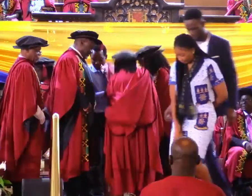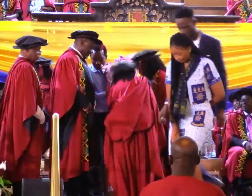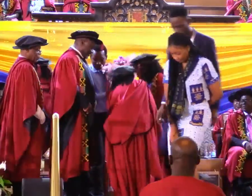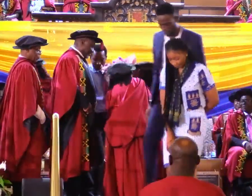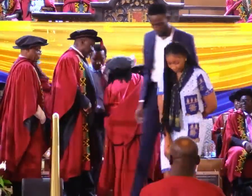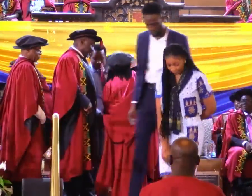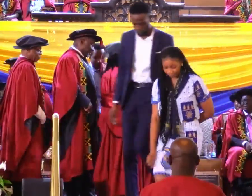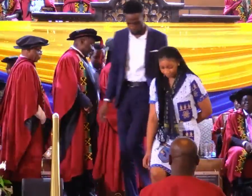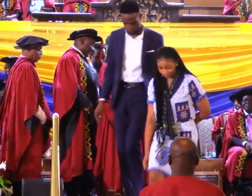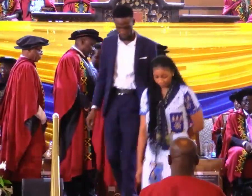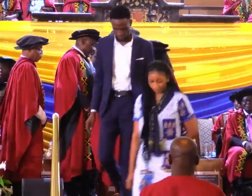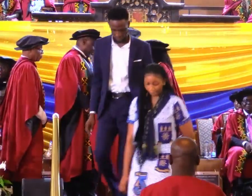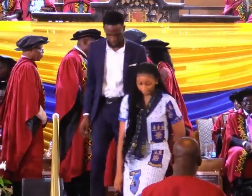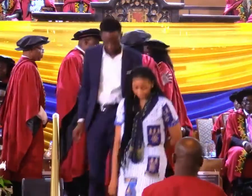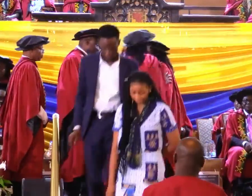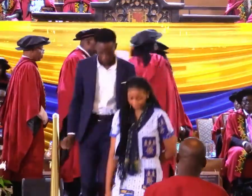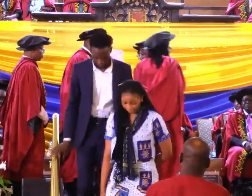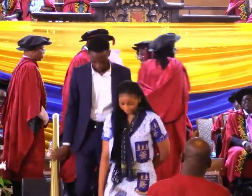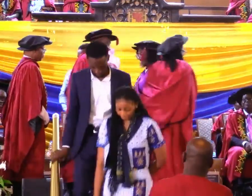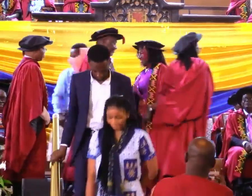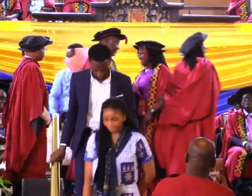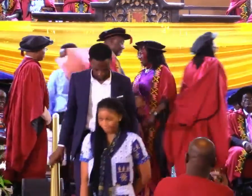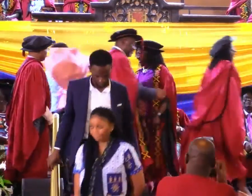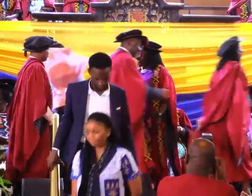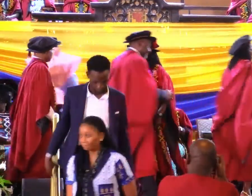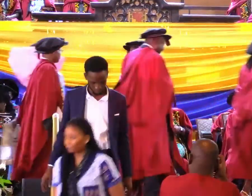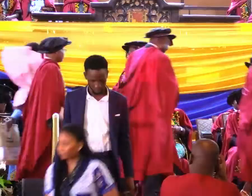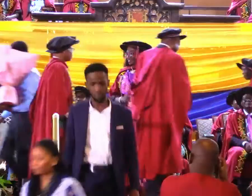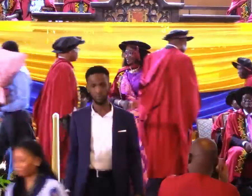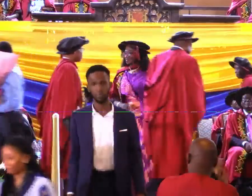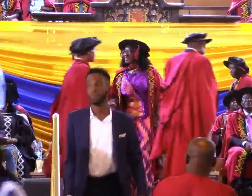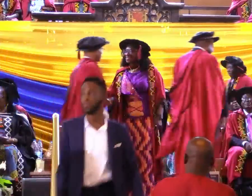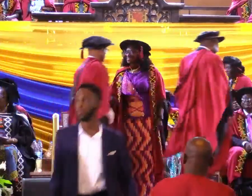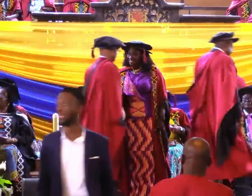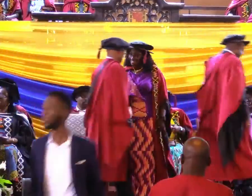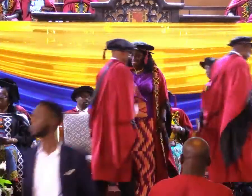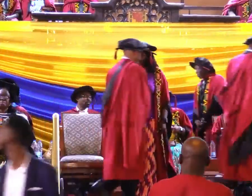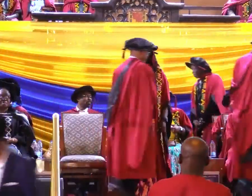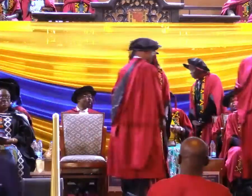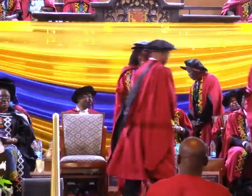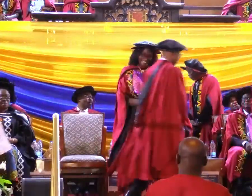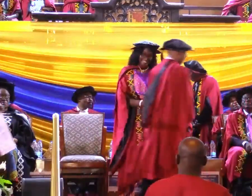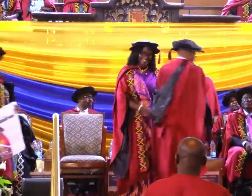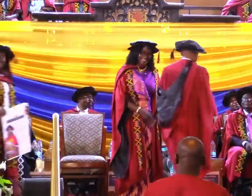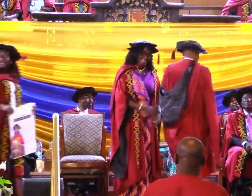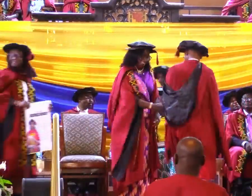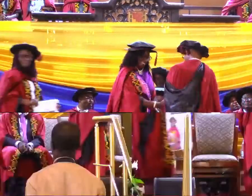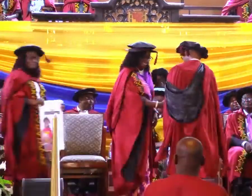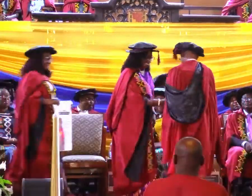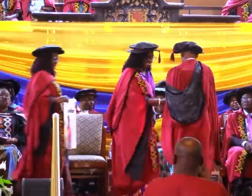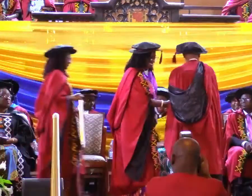Do we have the Health Sciences Investigations Journal Editorial Committee?